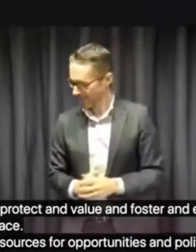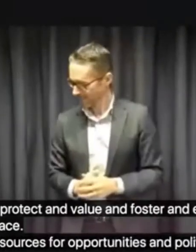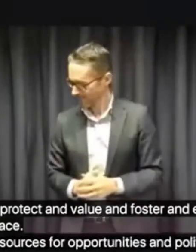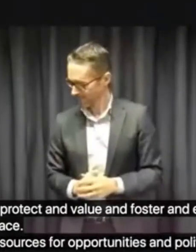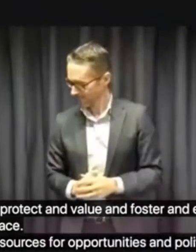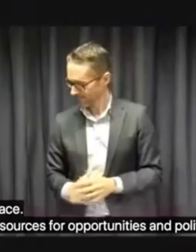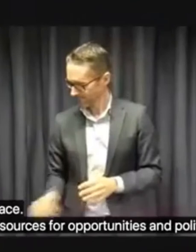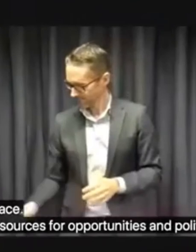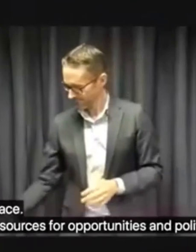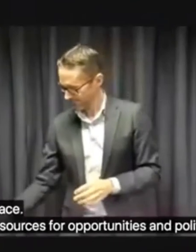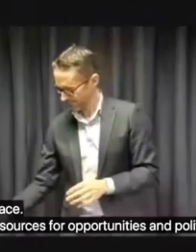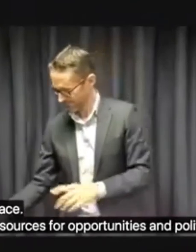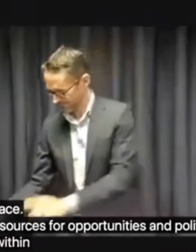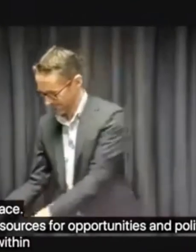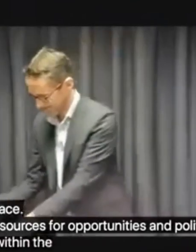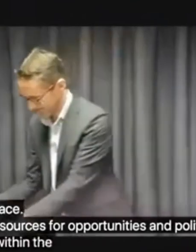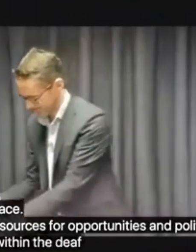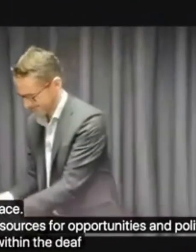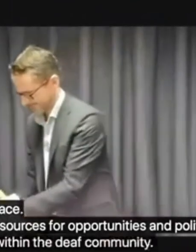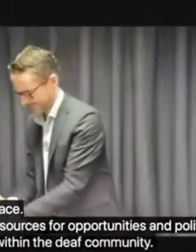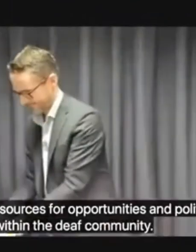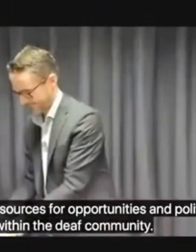community. And they're important to remember.